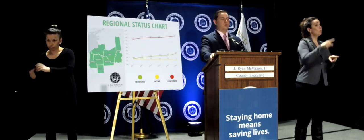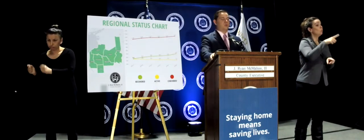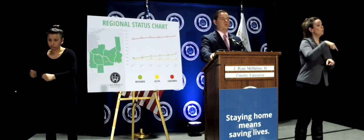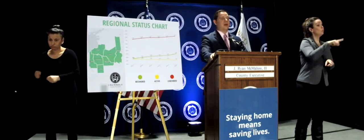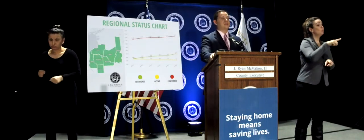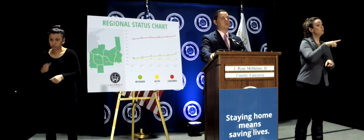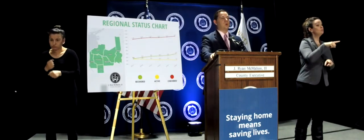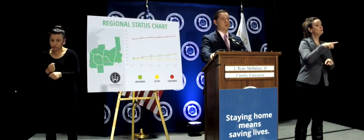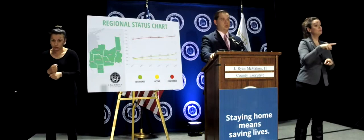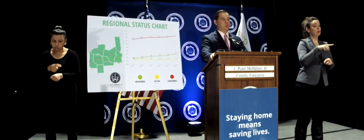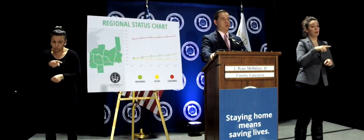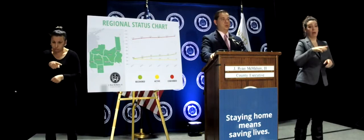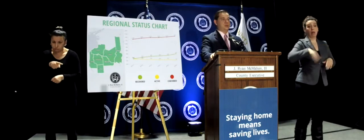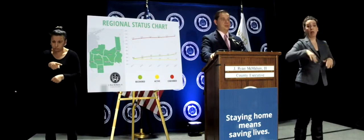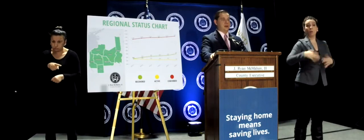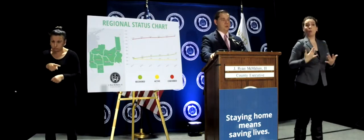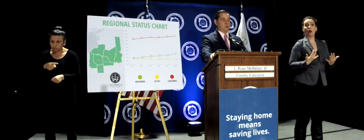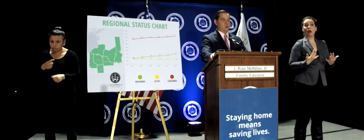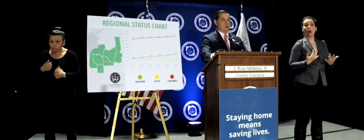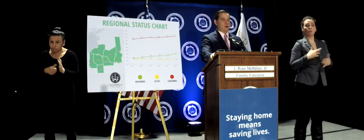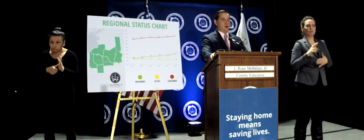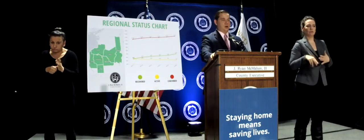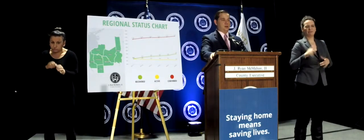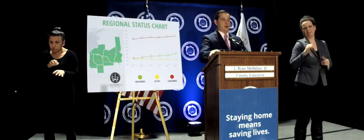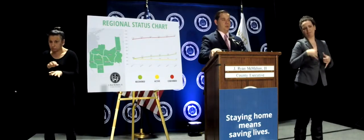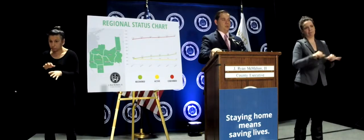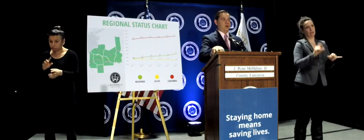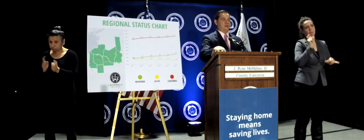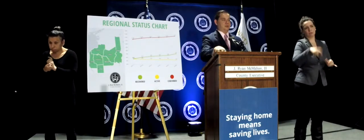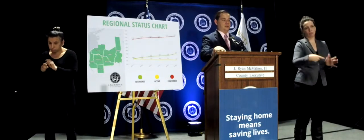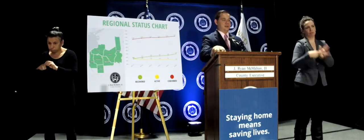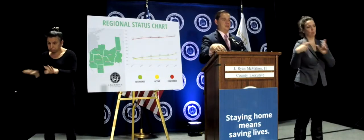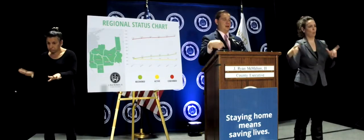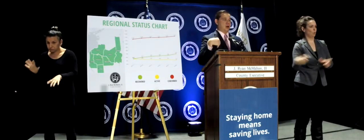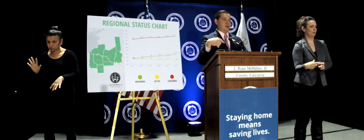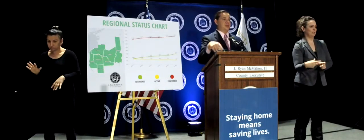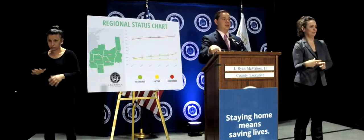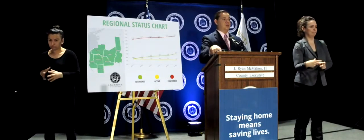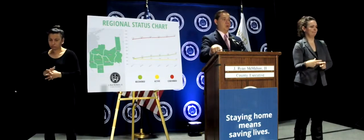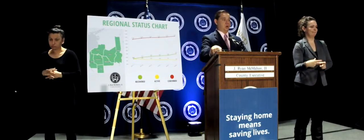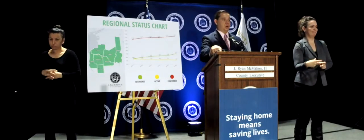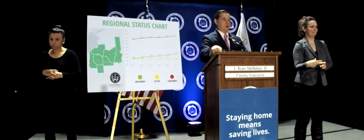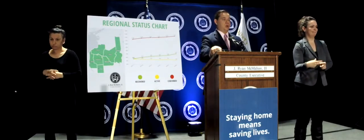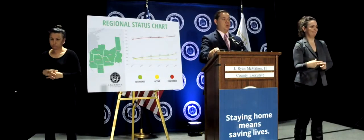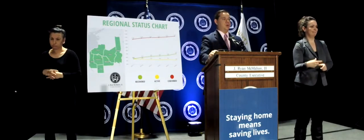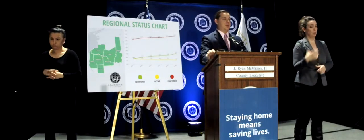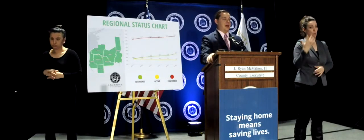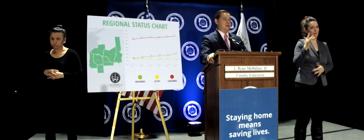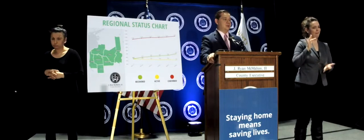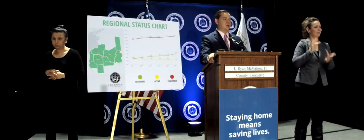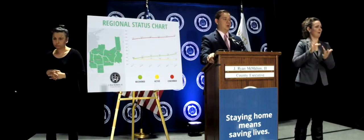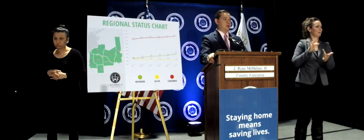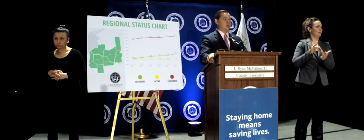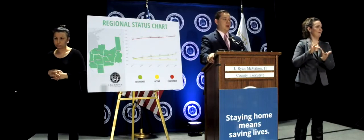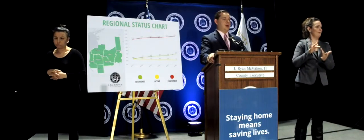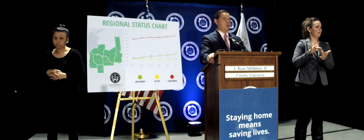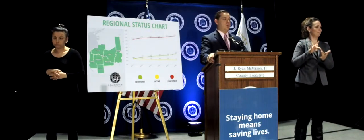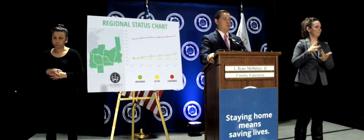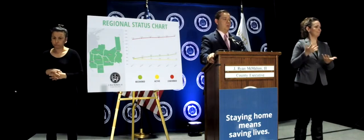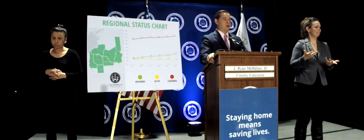And we're flexible with the employees now that we're proactively testing on our executive order with that.